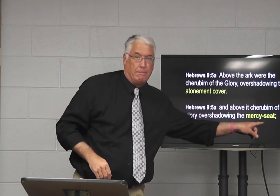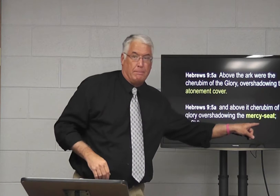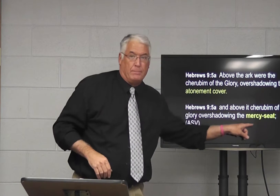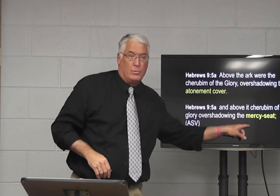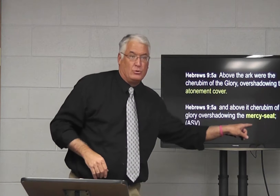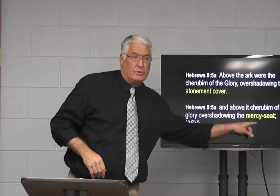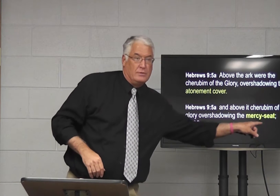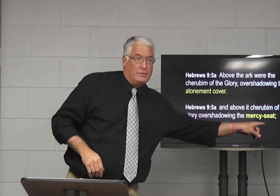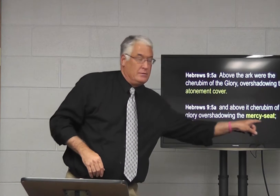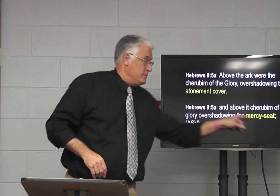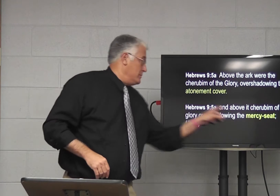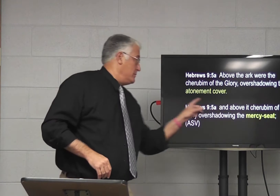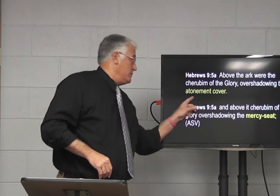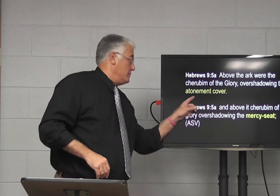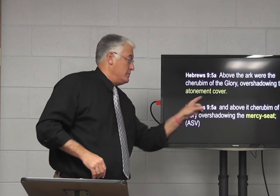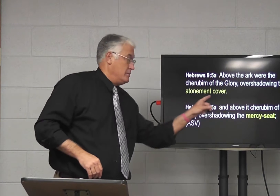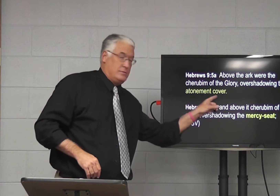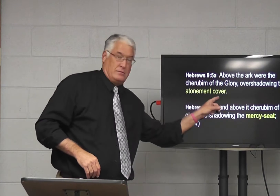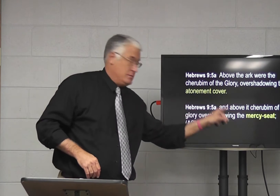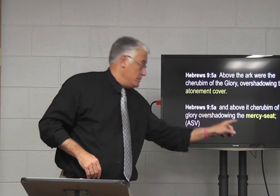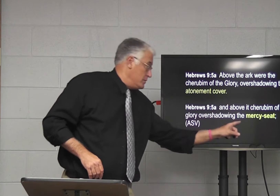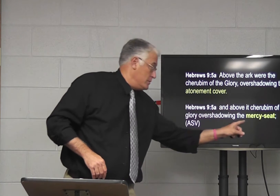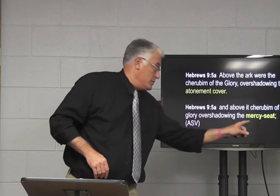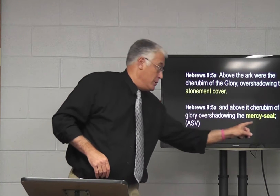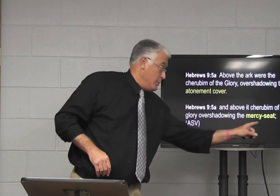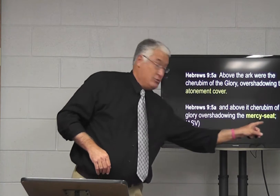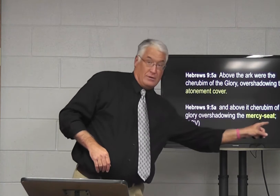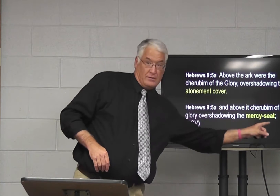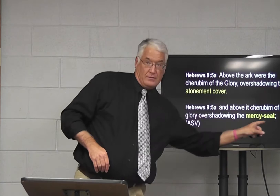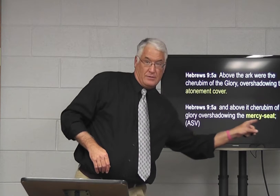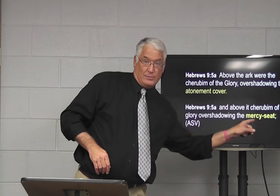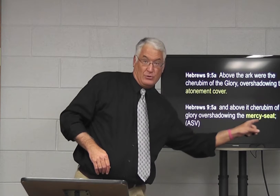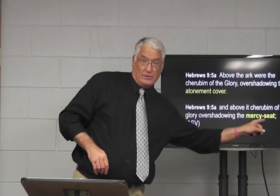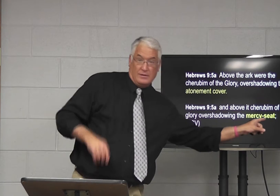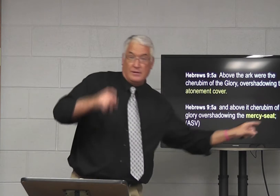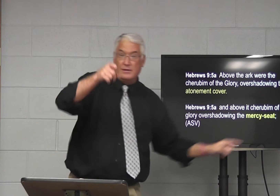Now they replace atonement cover with mercy seat.